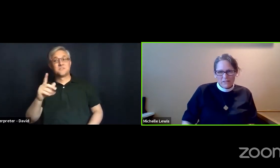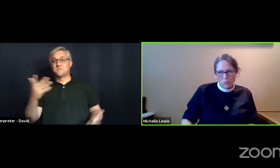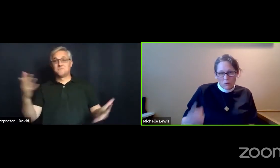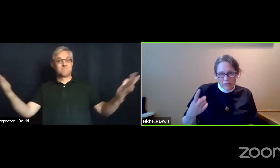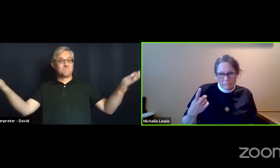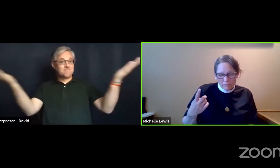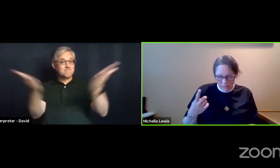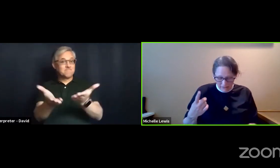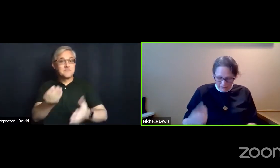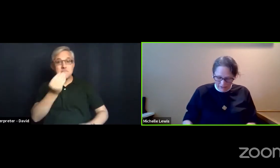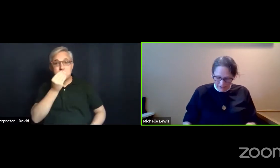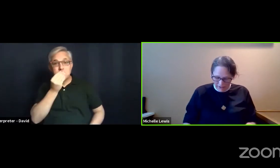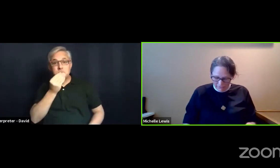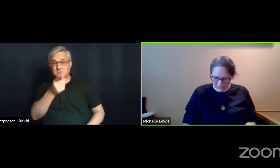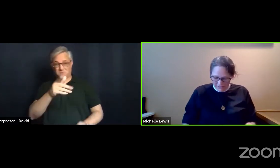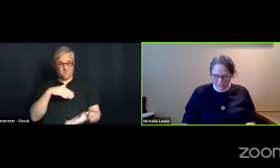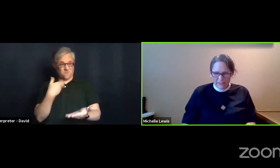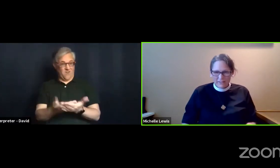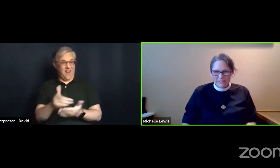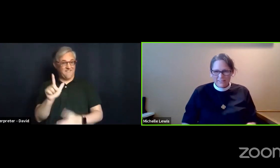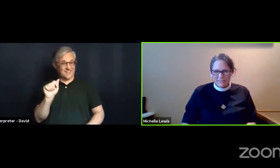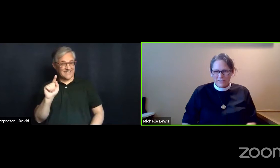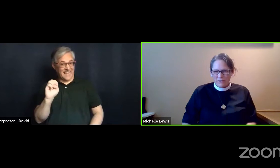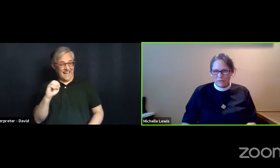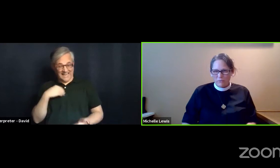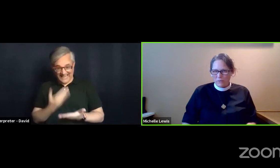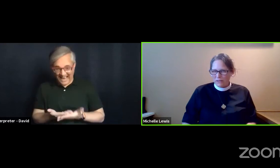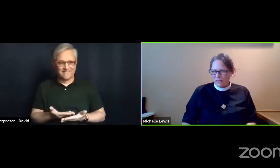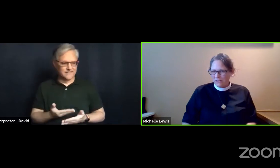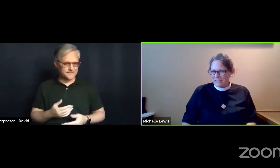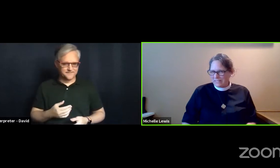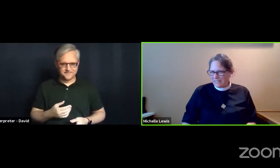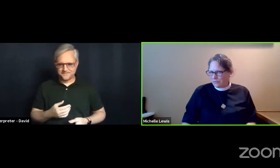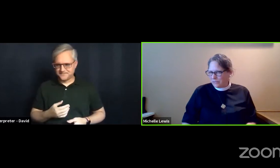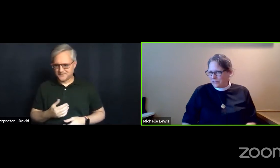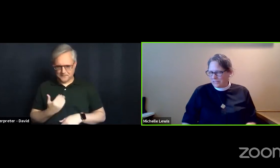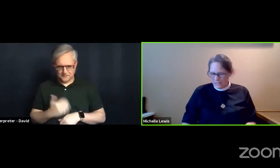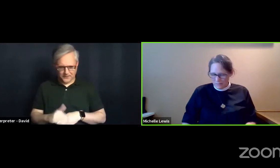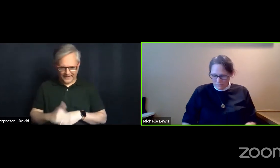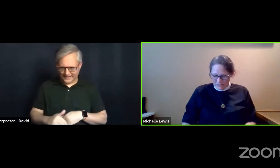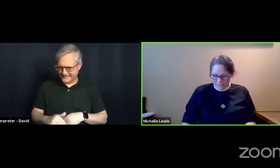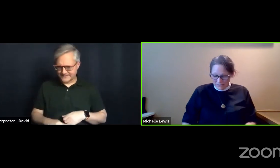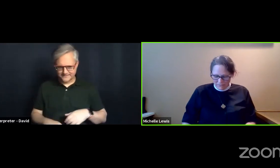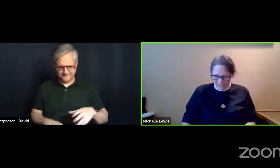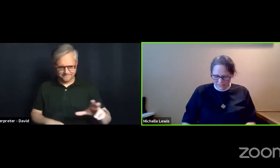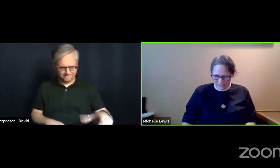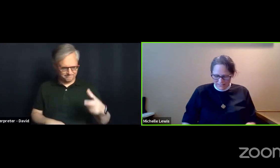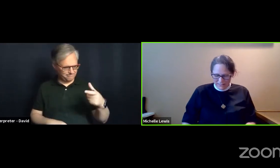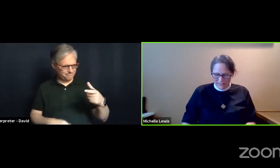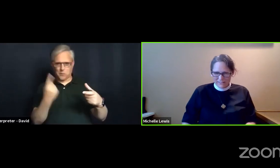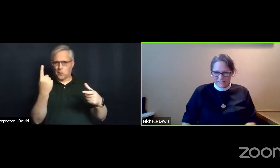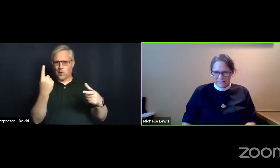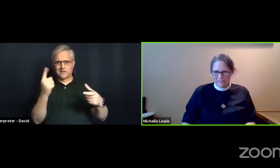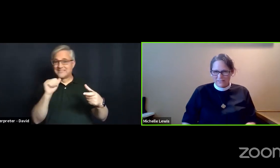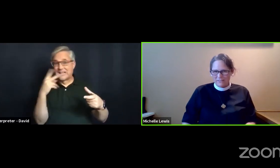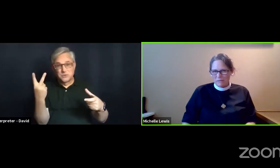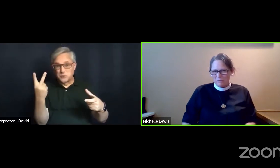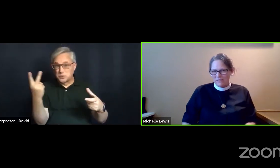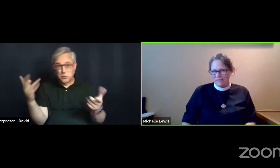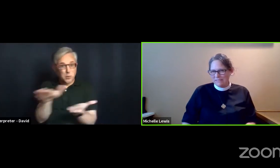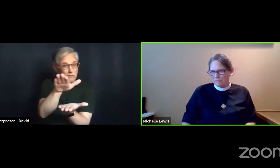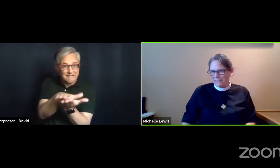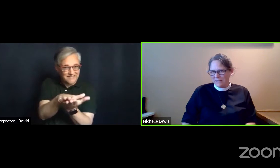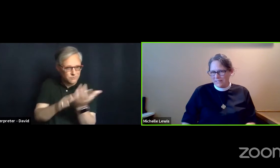There's like one bun left. So that weird sandwich tapping stuff that's there is left, and